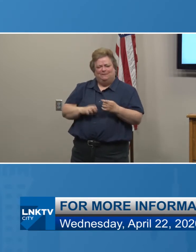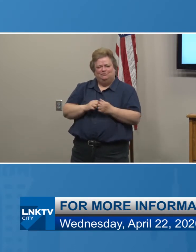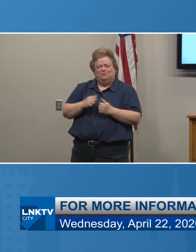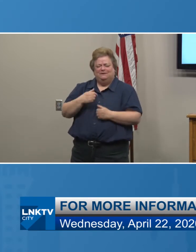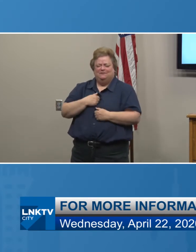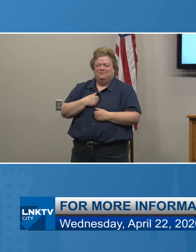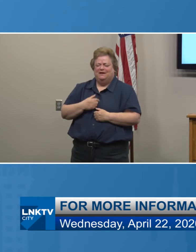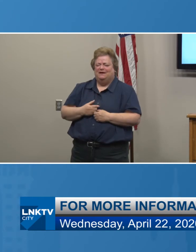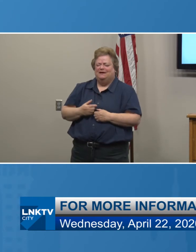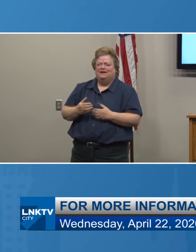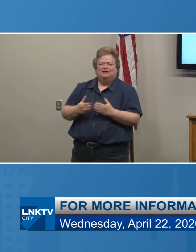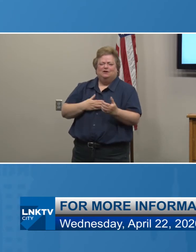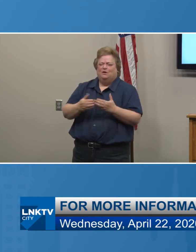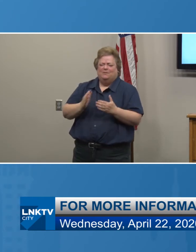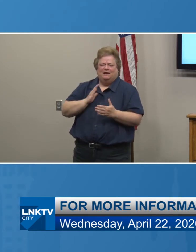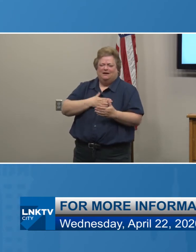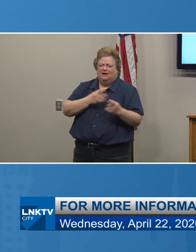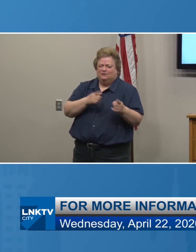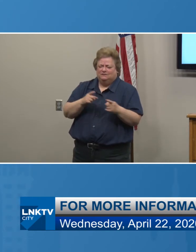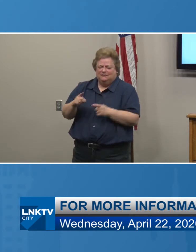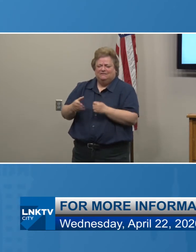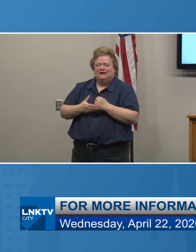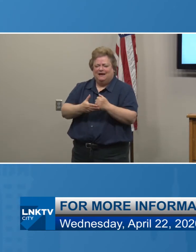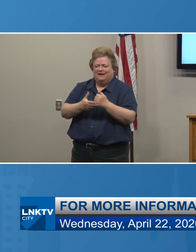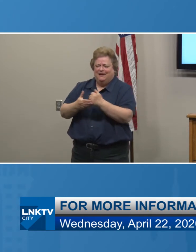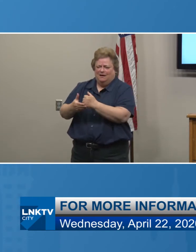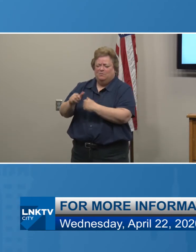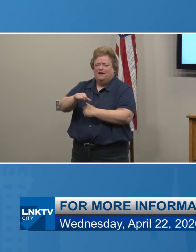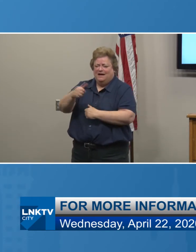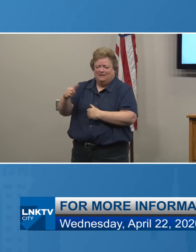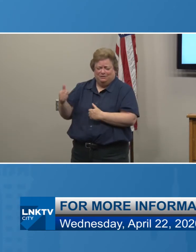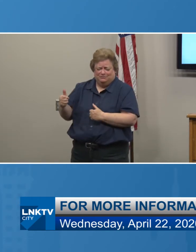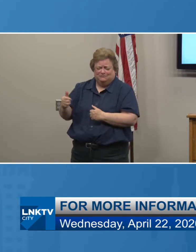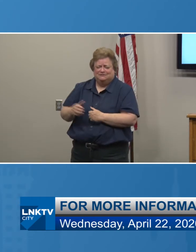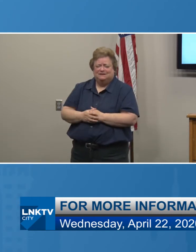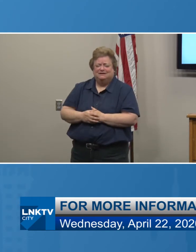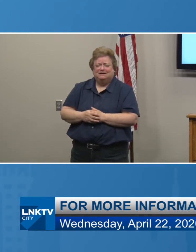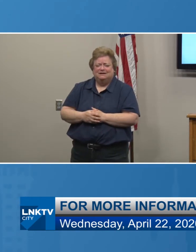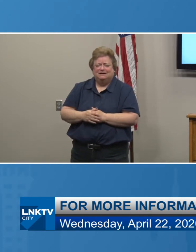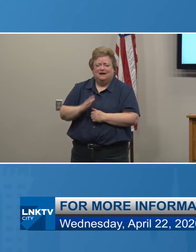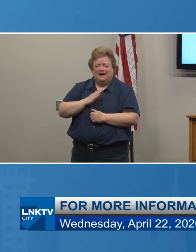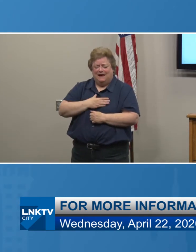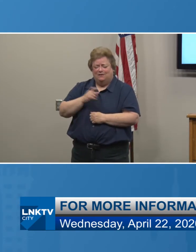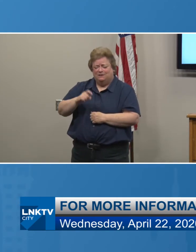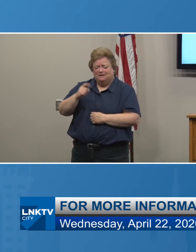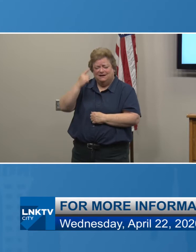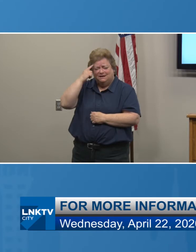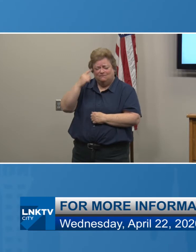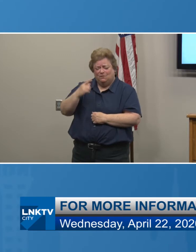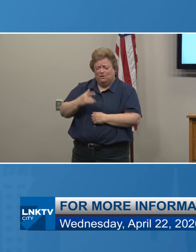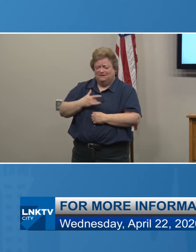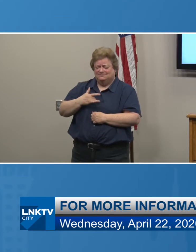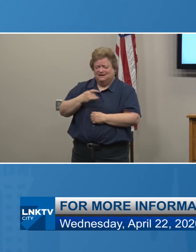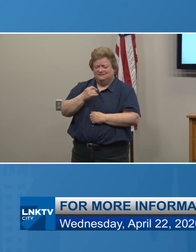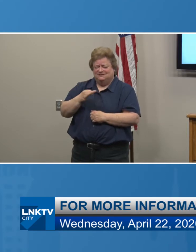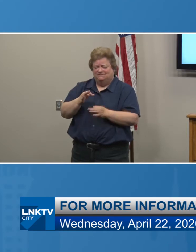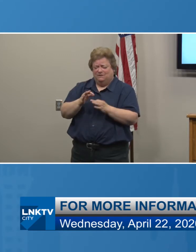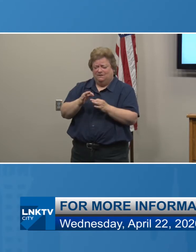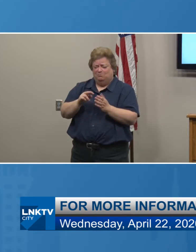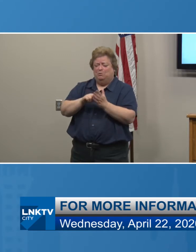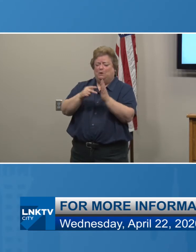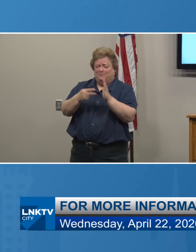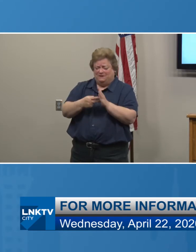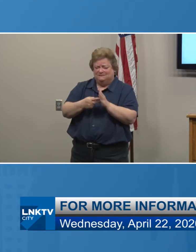our circumstances, can be of help to others every day. In fact, our need for a sense of purpose is